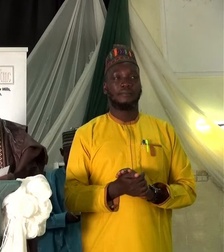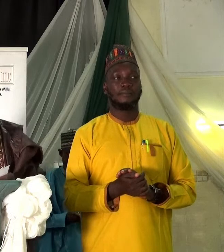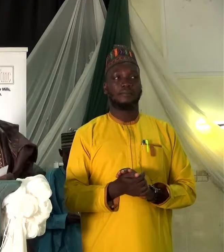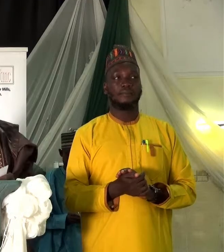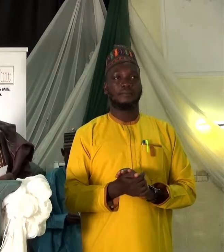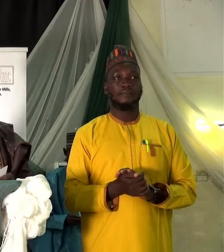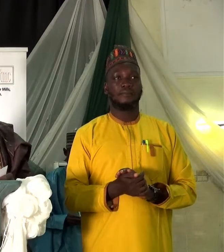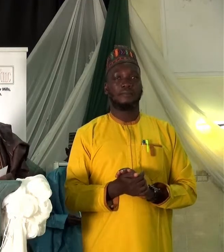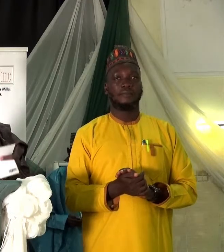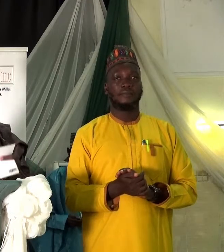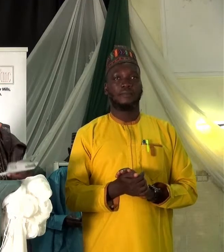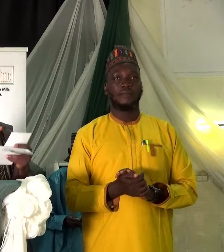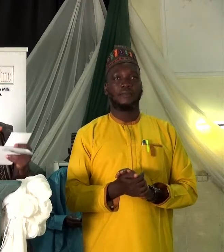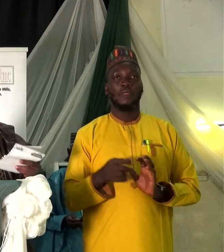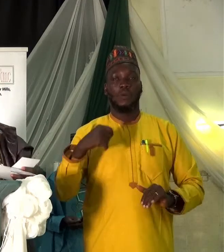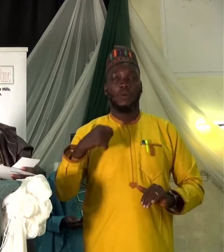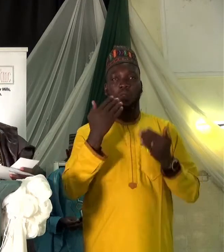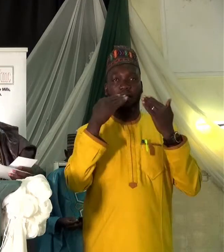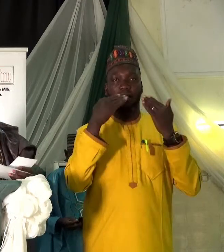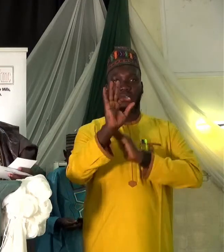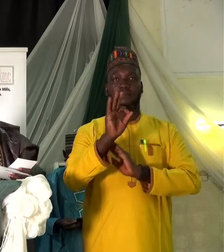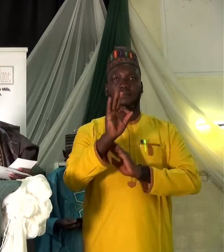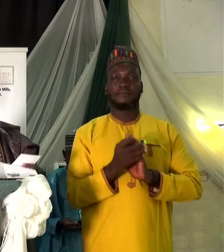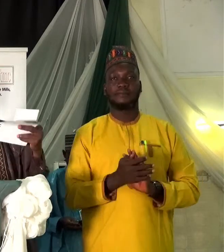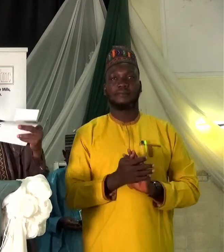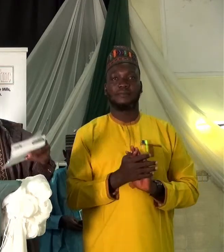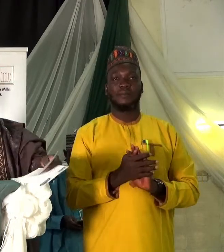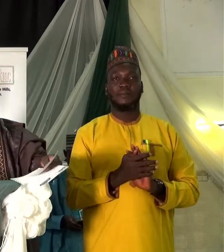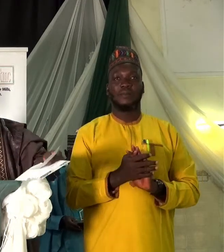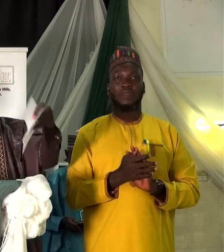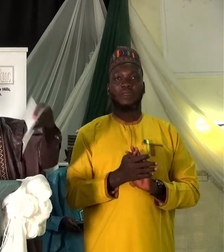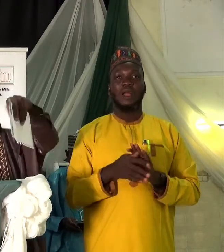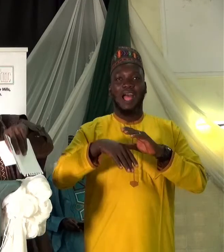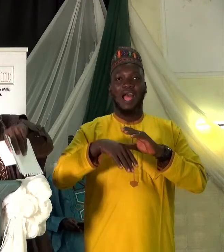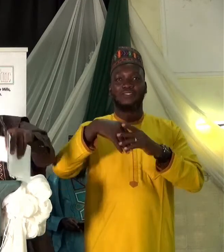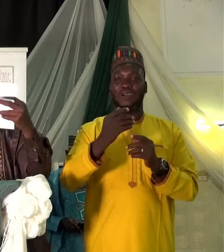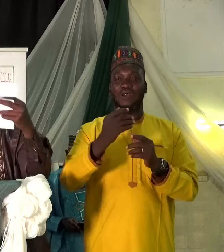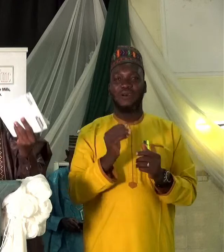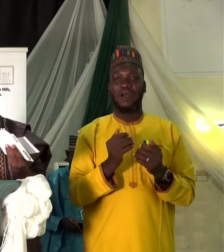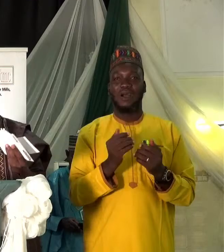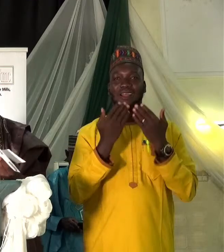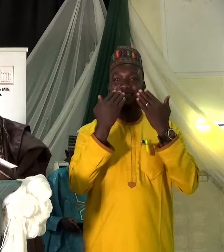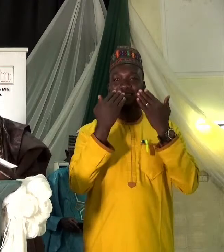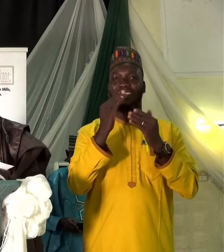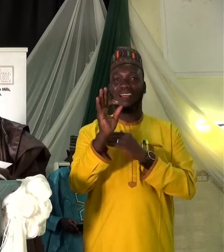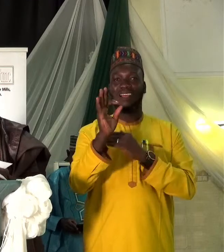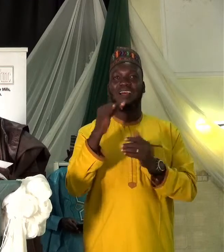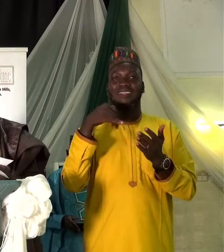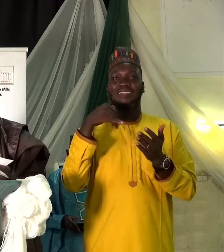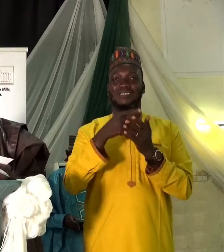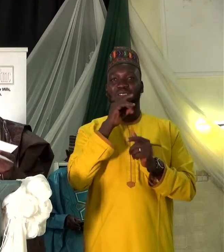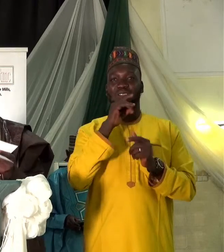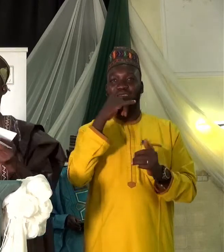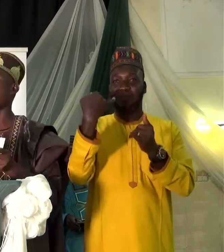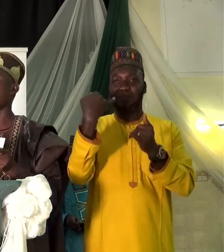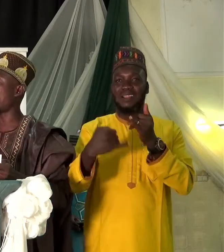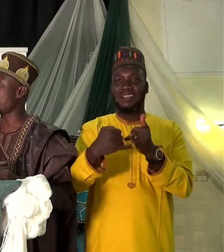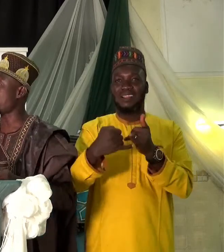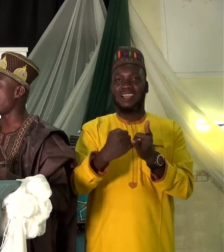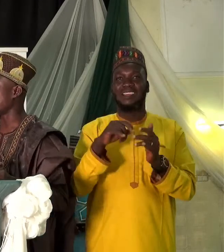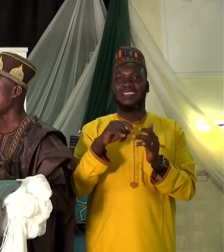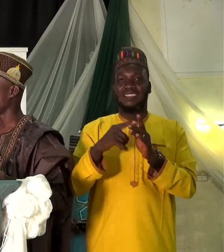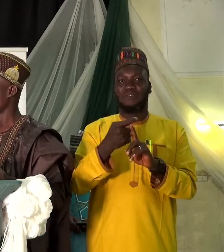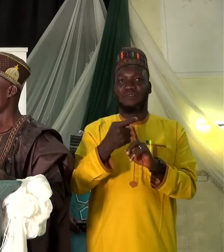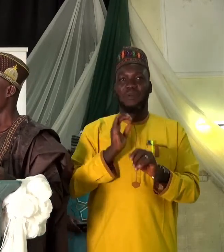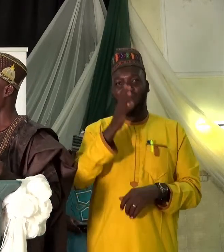ibe atun dupe ninu ope wa ni pe todu yi ko ma je kan to ku fun wa o latori an baba wa